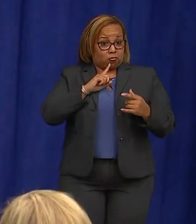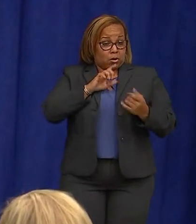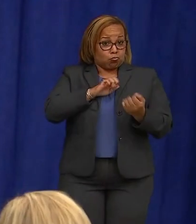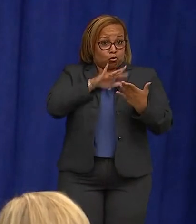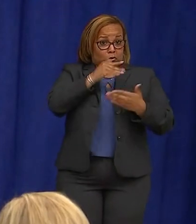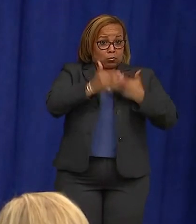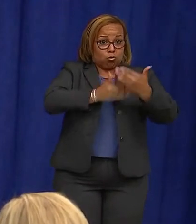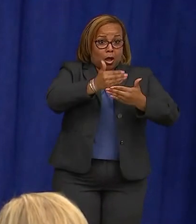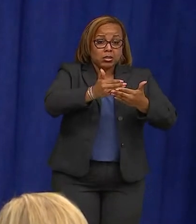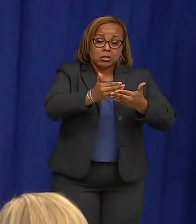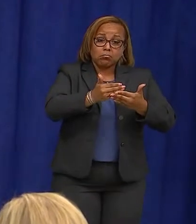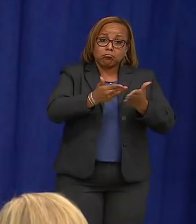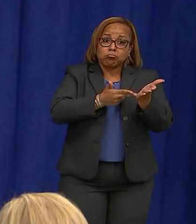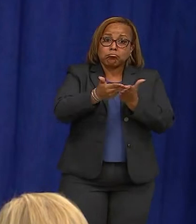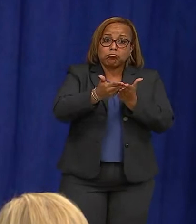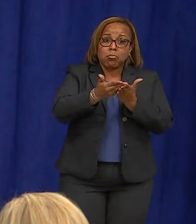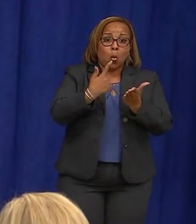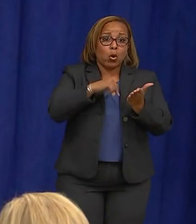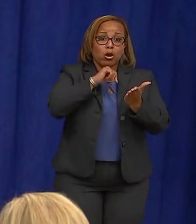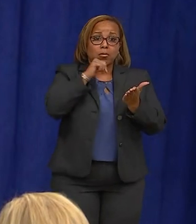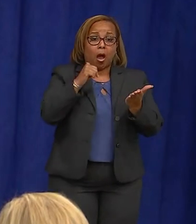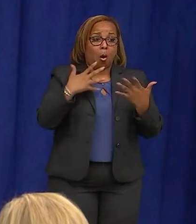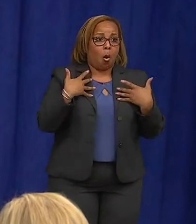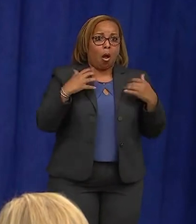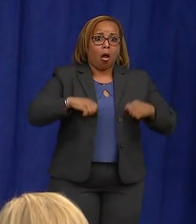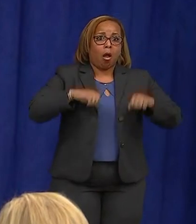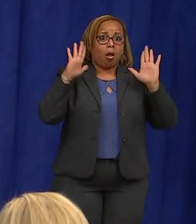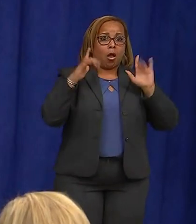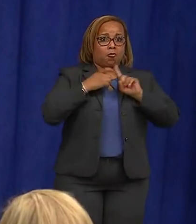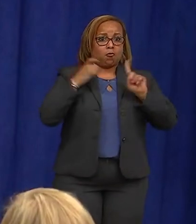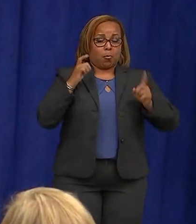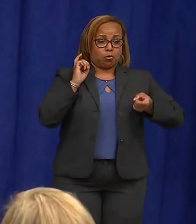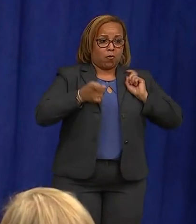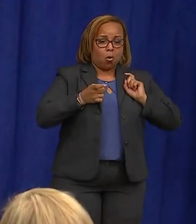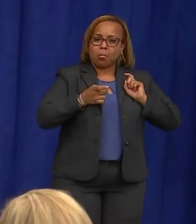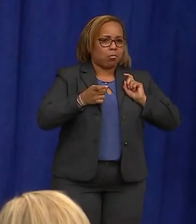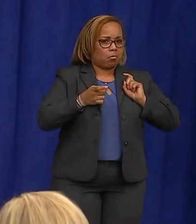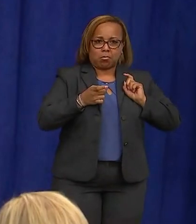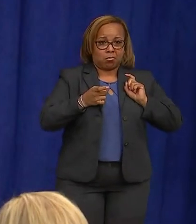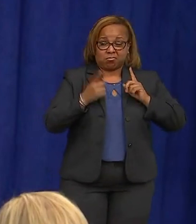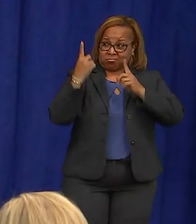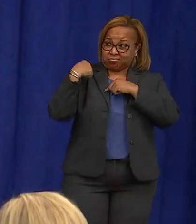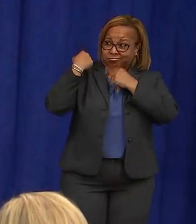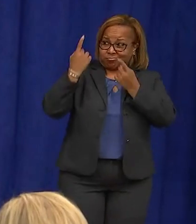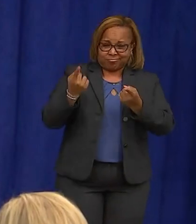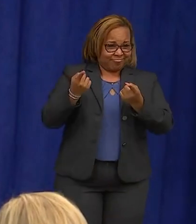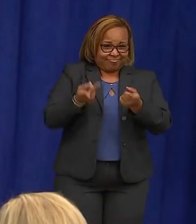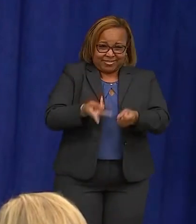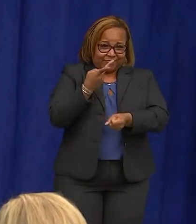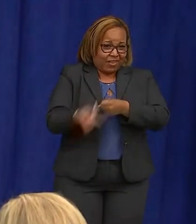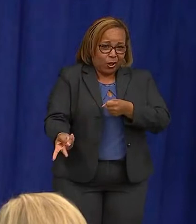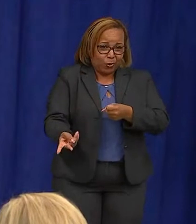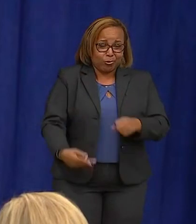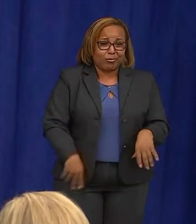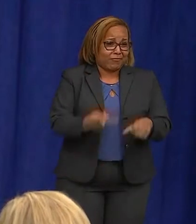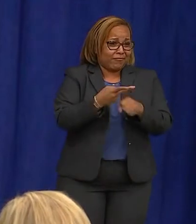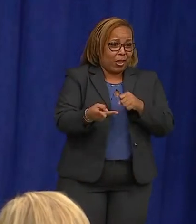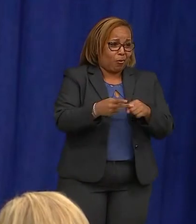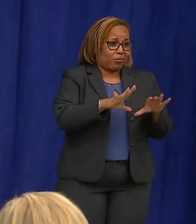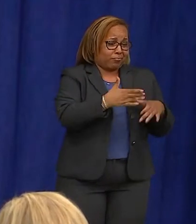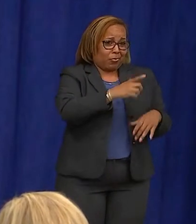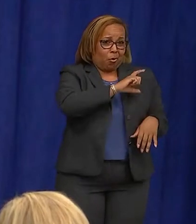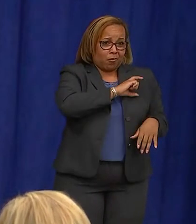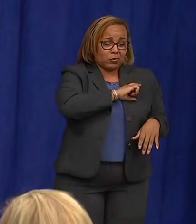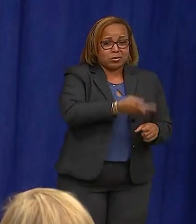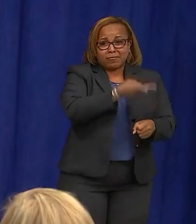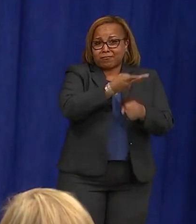good faith. We are not retreating from reform. The status quo has failed the officers, it's failed the public, and we've